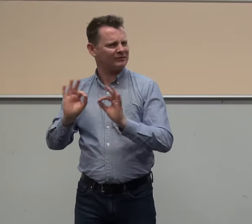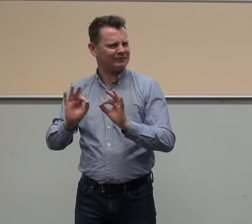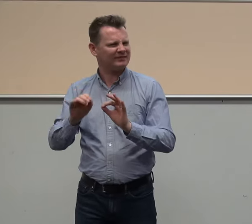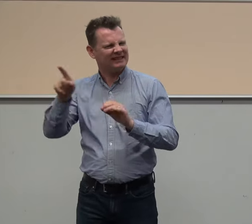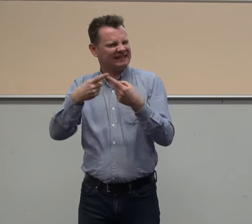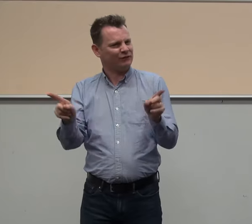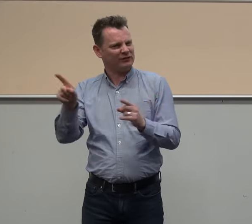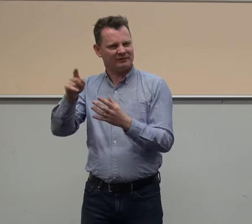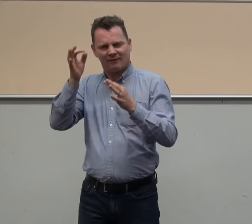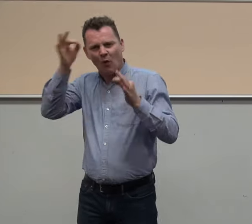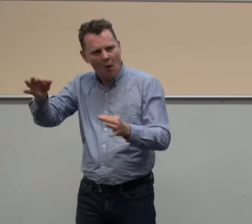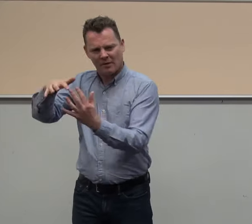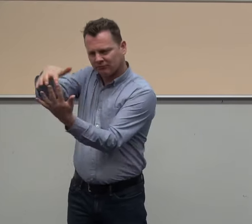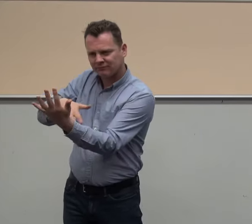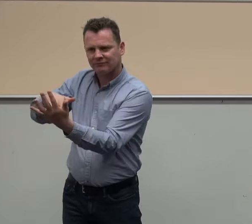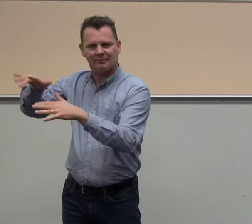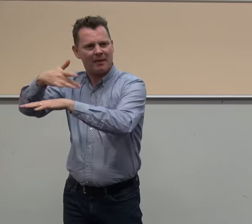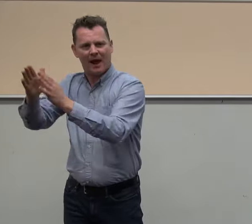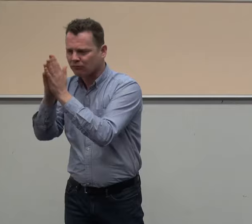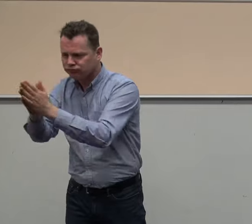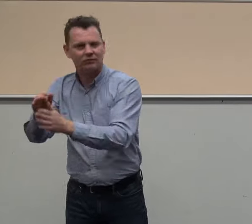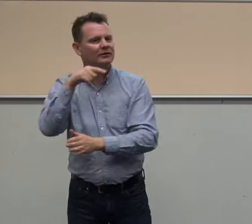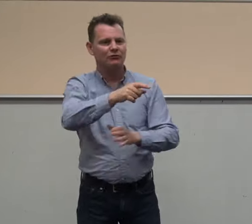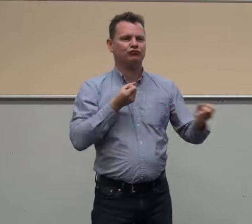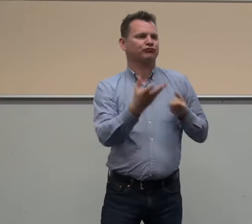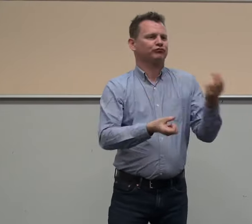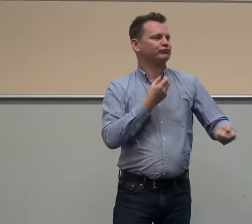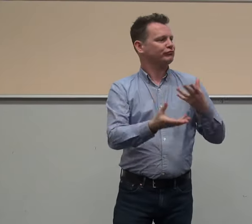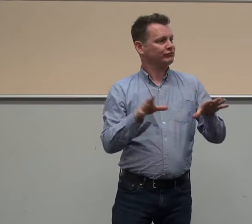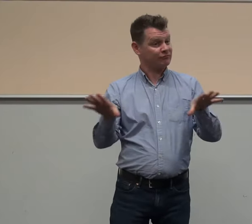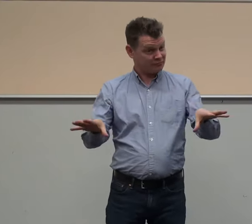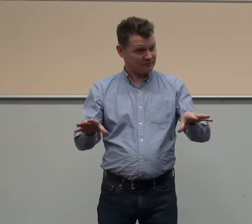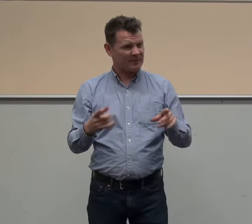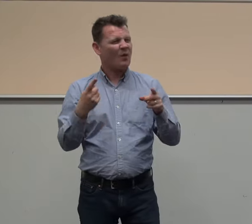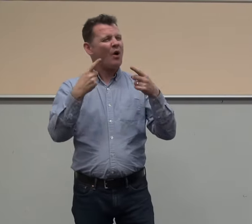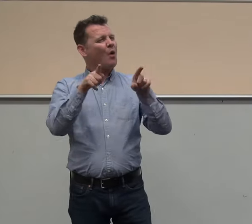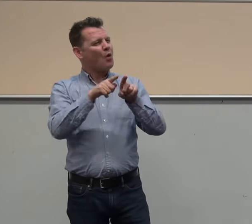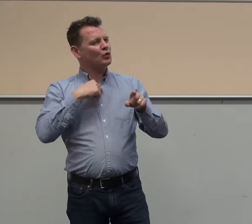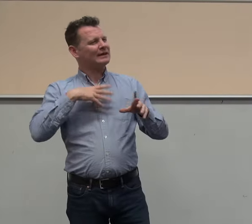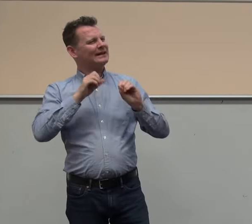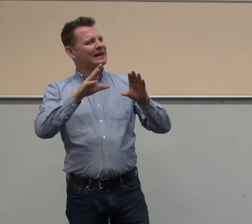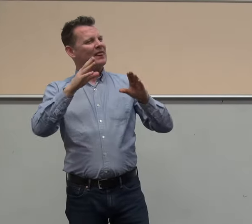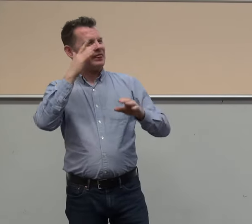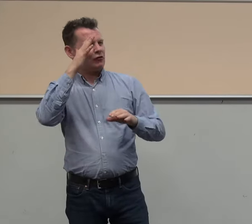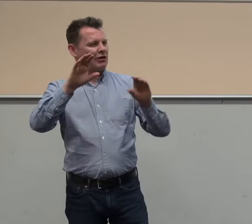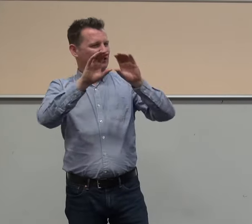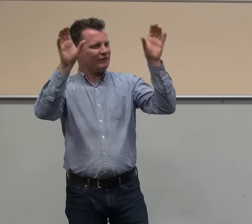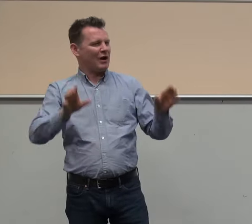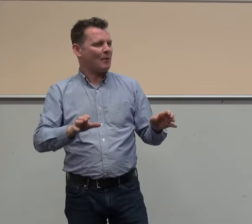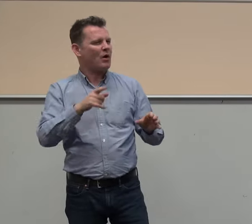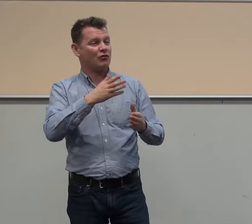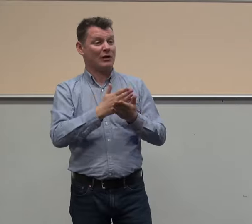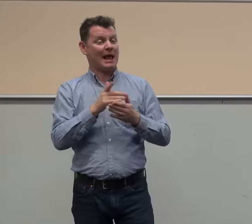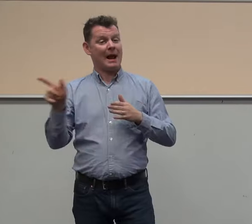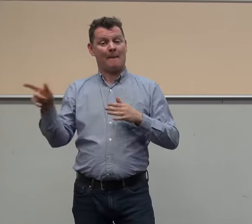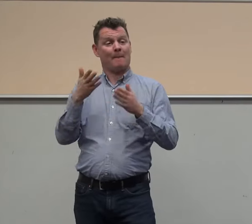So, okay, that's that. I just need also briefly to tell you about a theoretical framework that I've used that comes from performance studies.